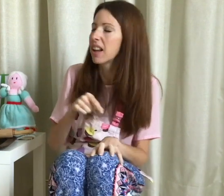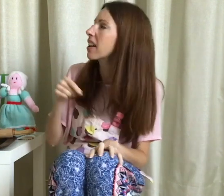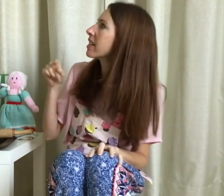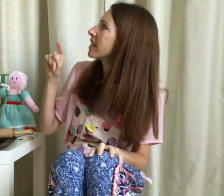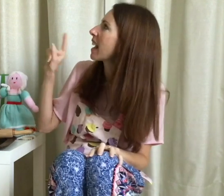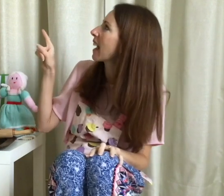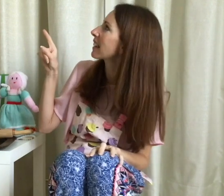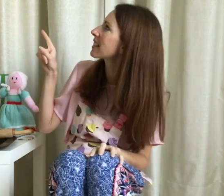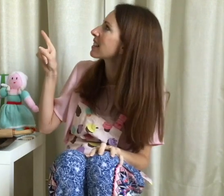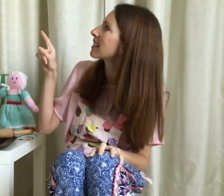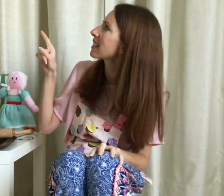Next,